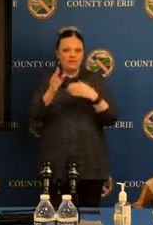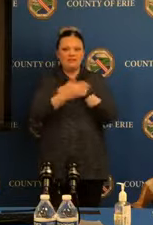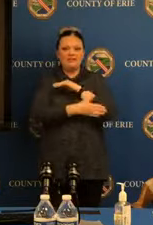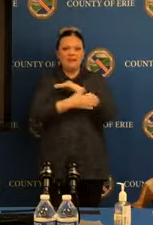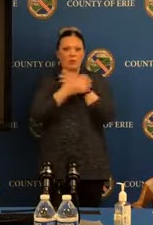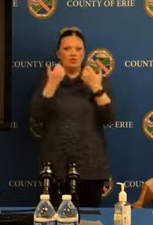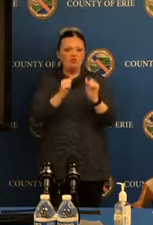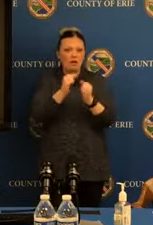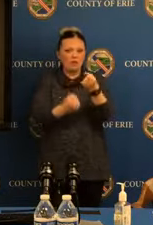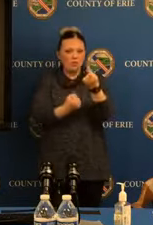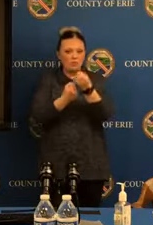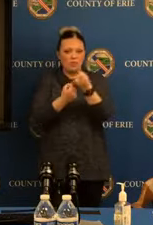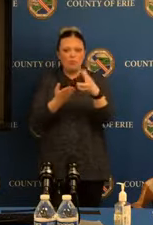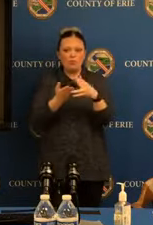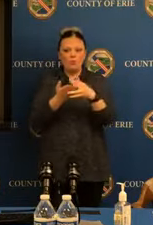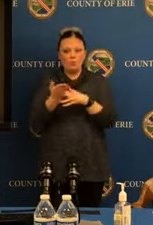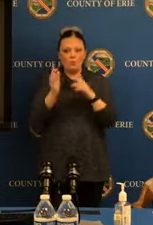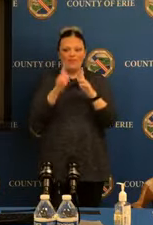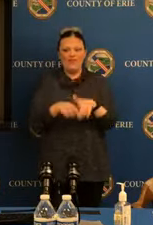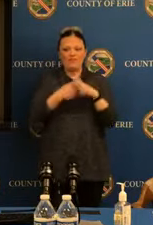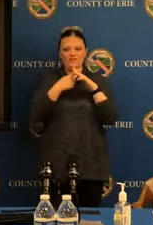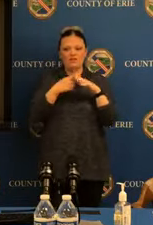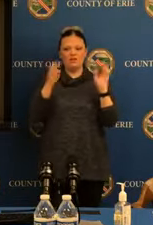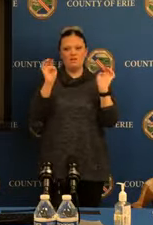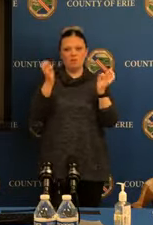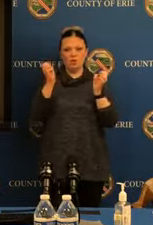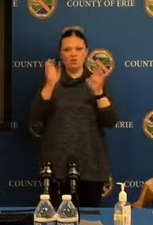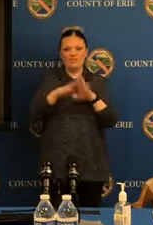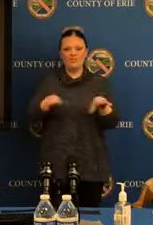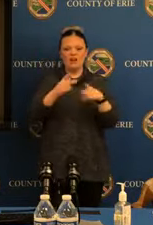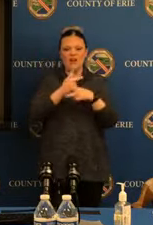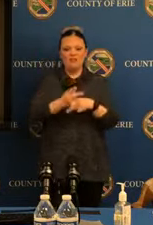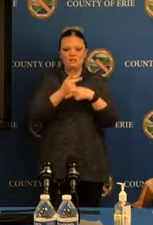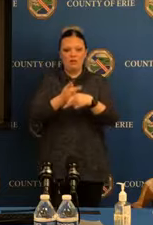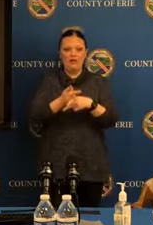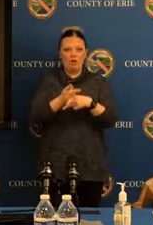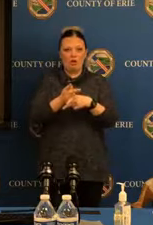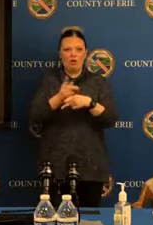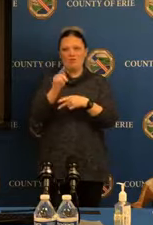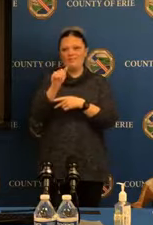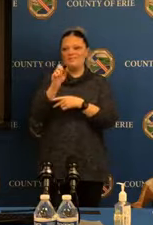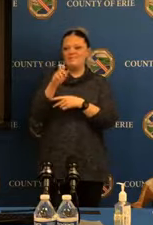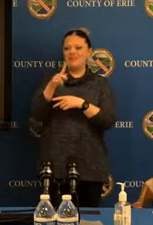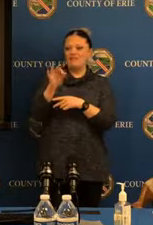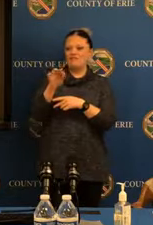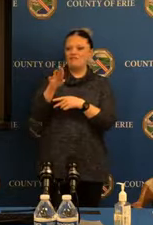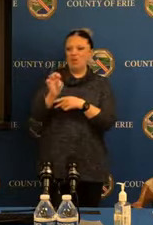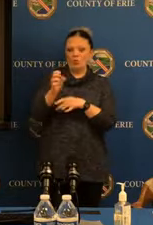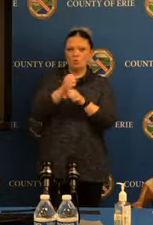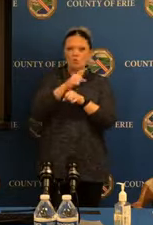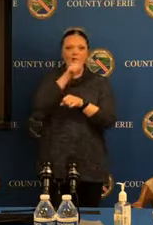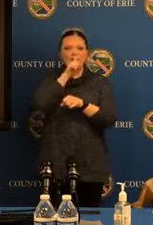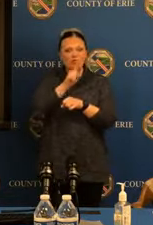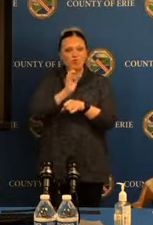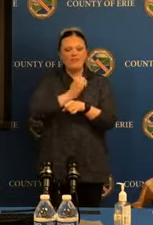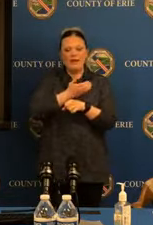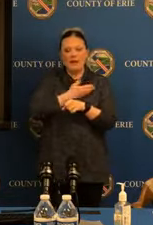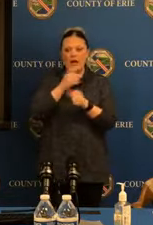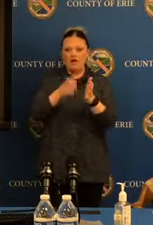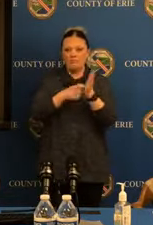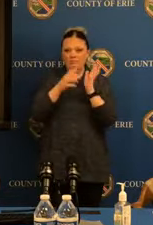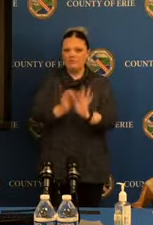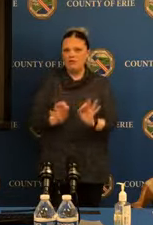support through the activation of an emergency child care task force has been to ensure that our essential